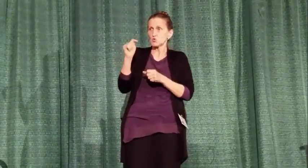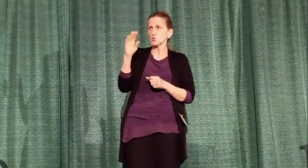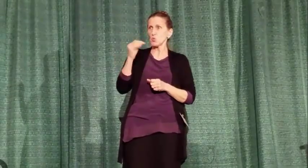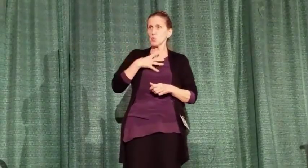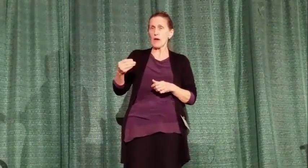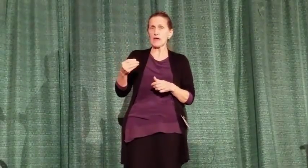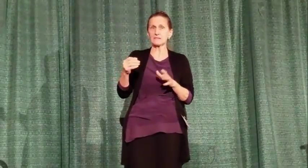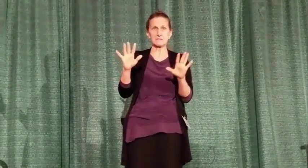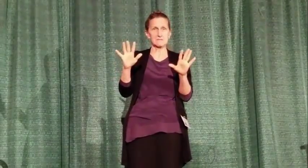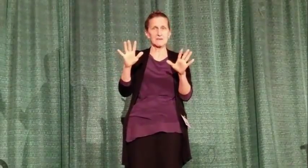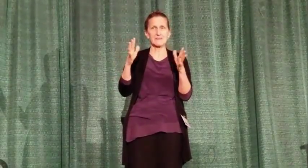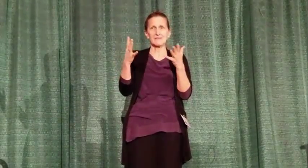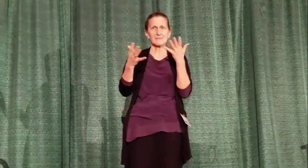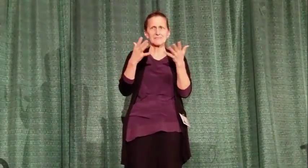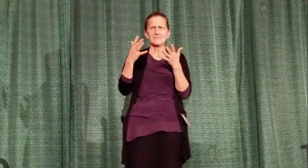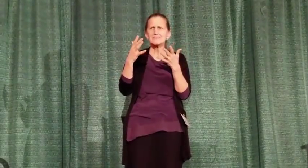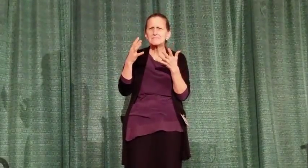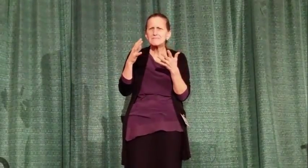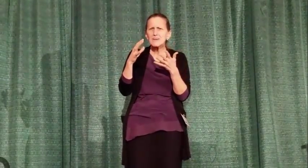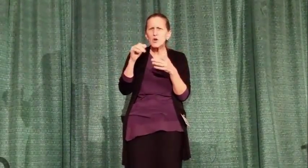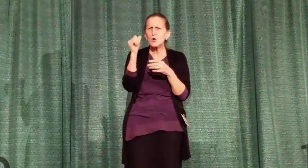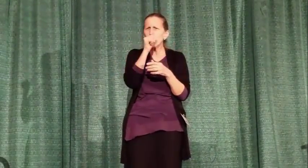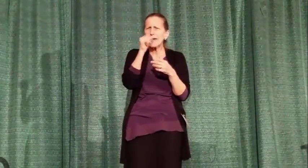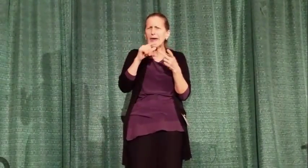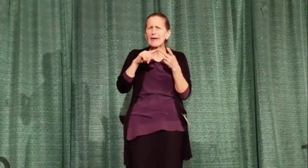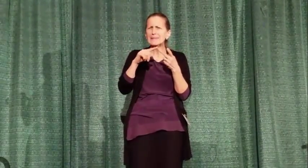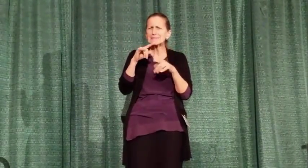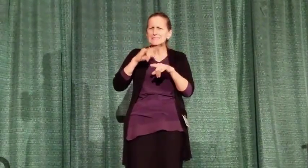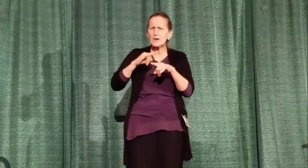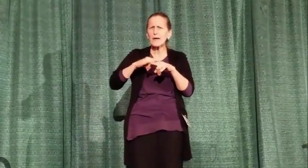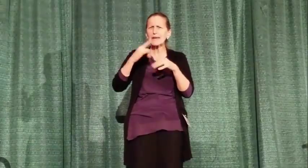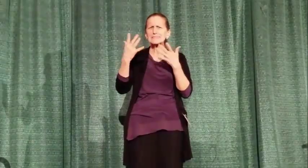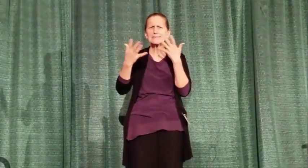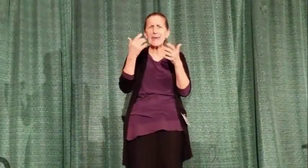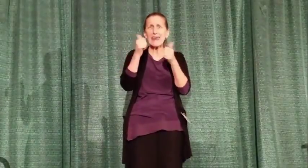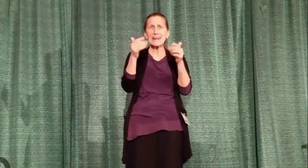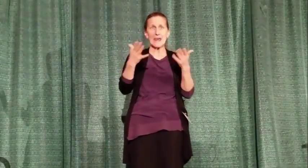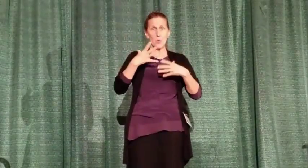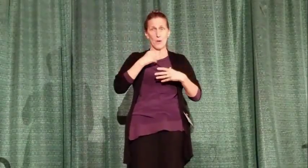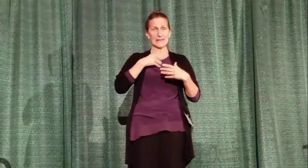white. Cocaine, cigarettes, all these things, white bread, or